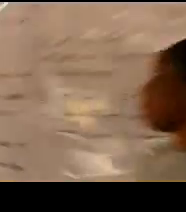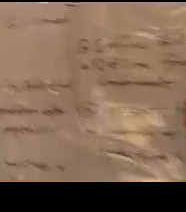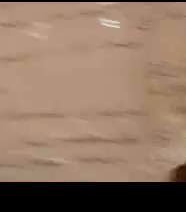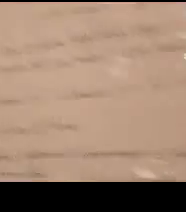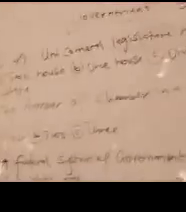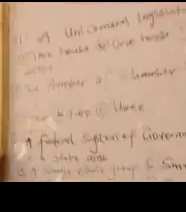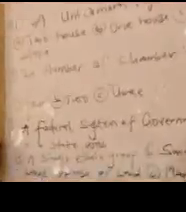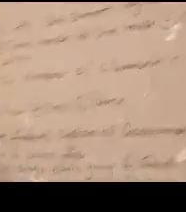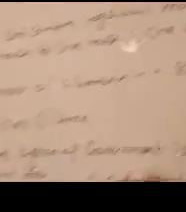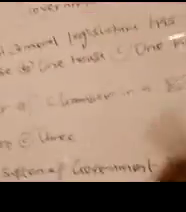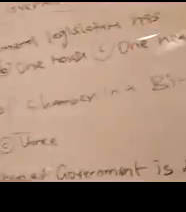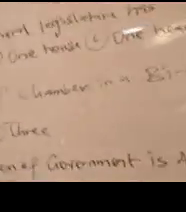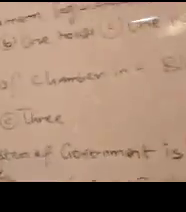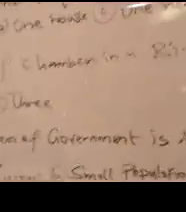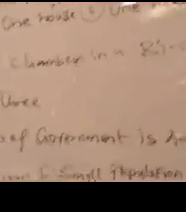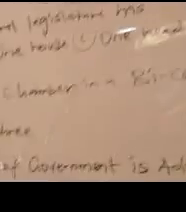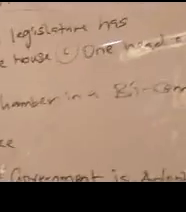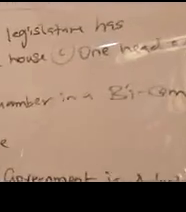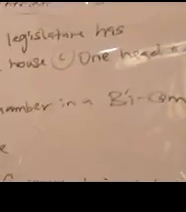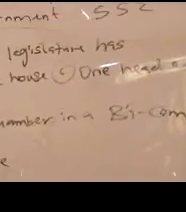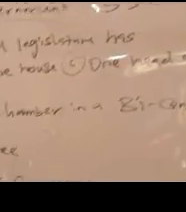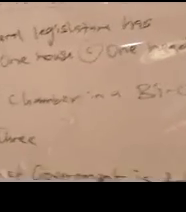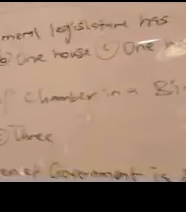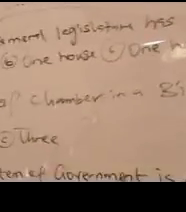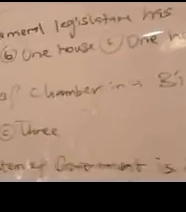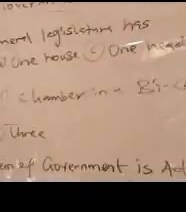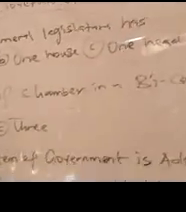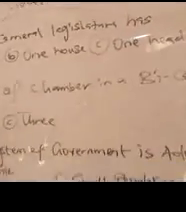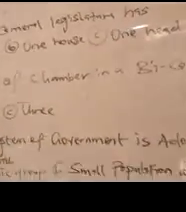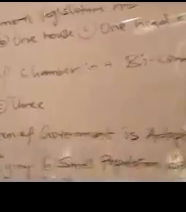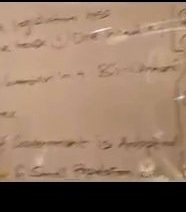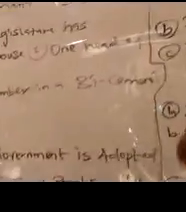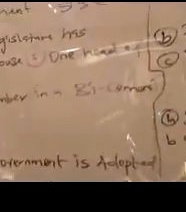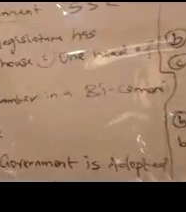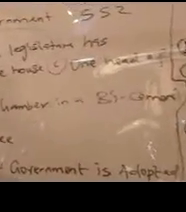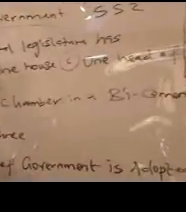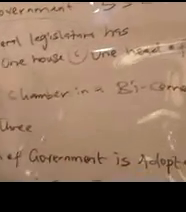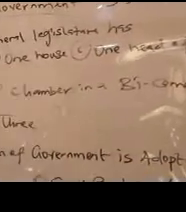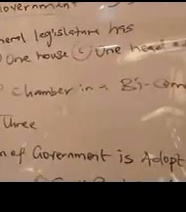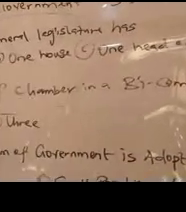2 house. 3. 1 house.